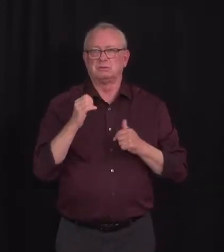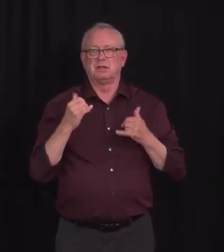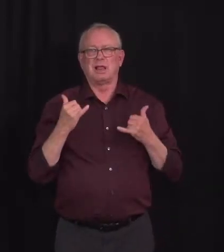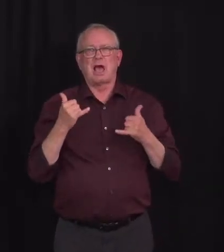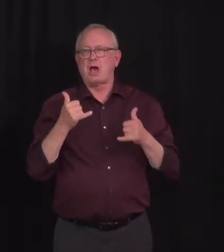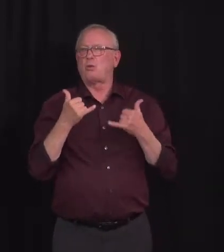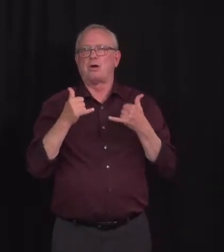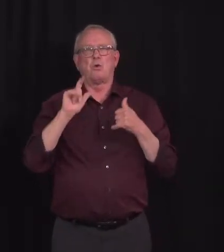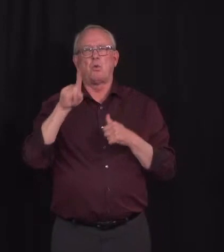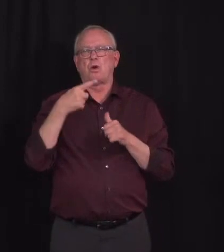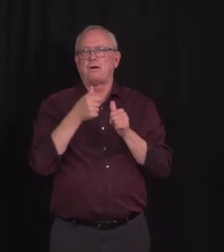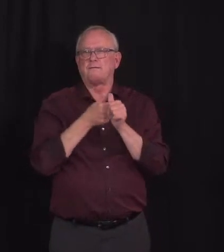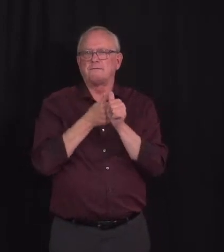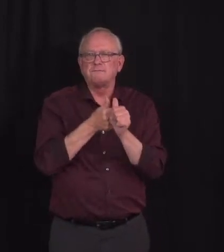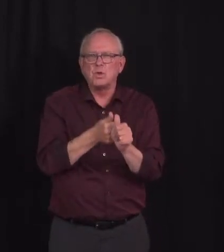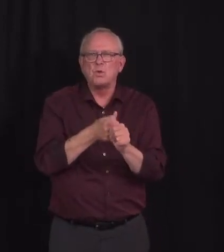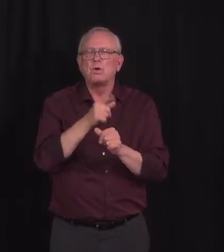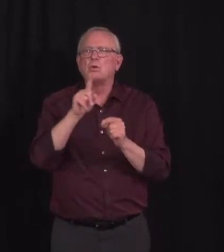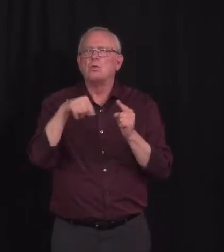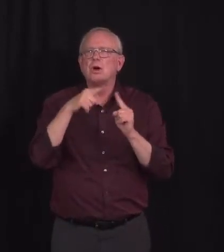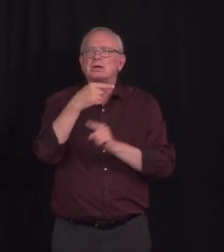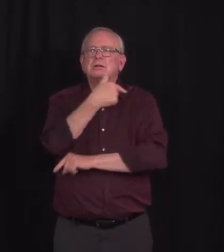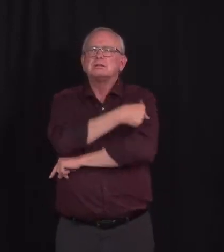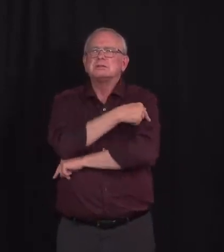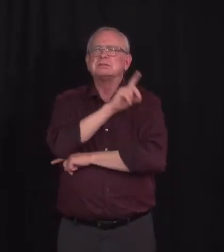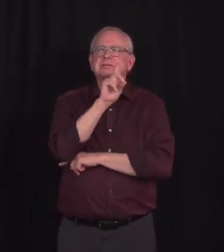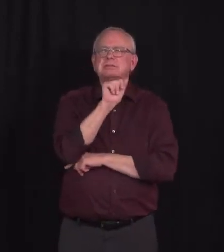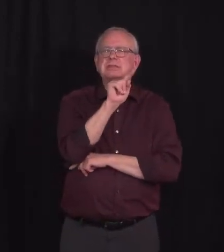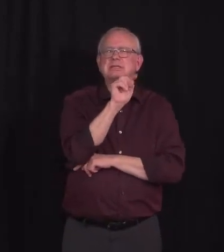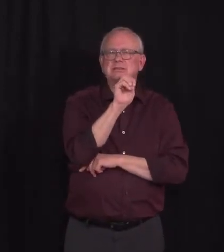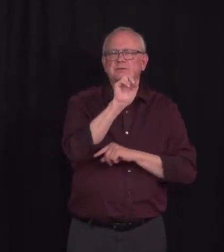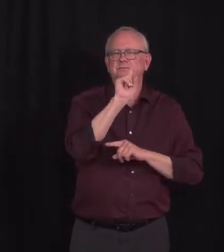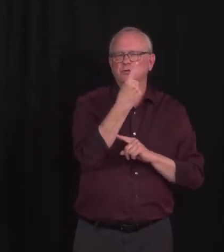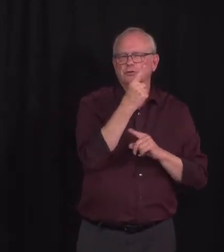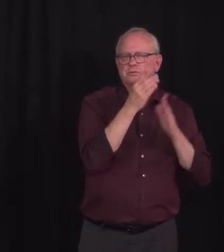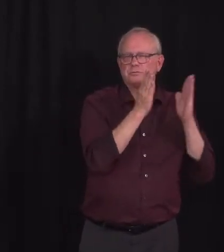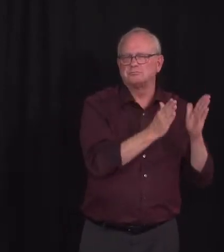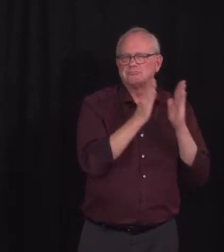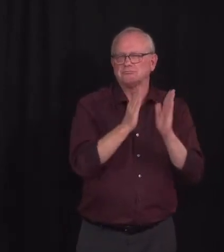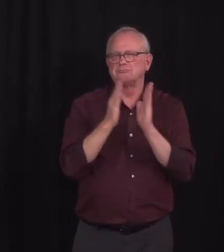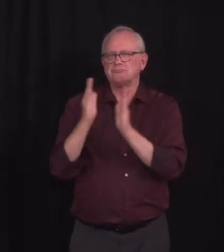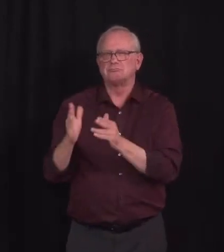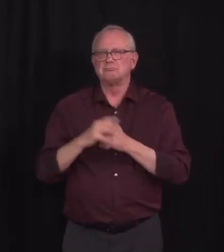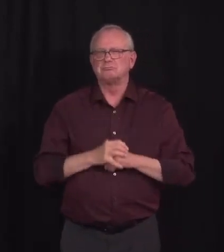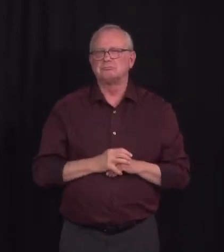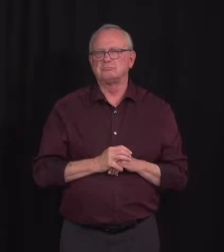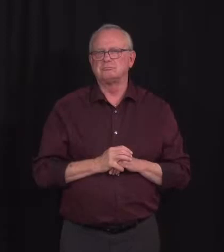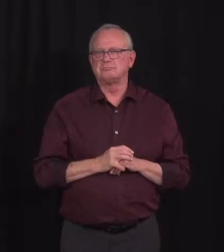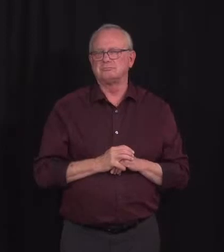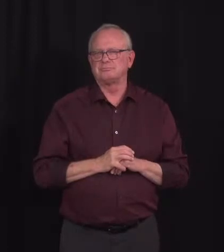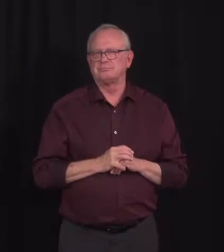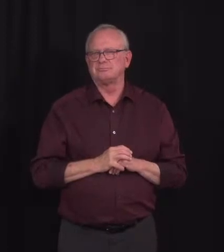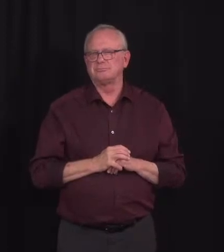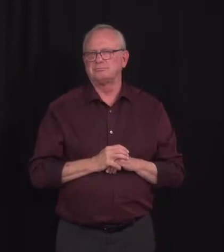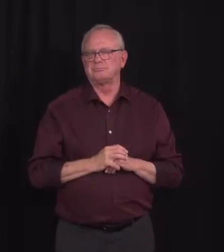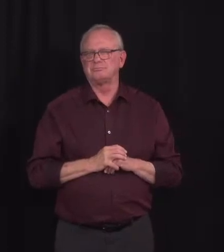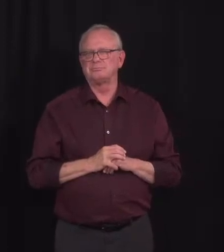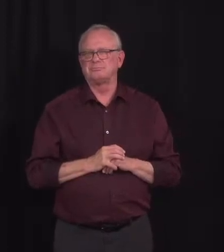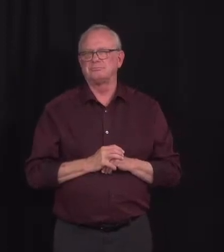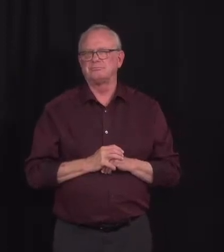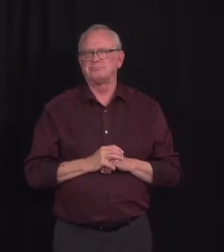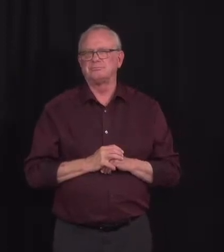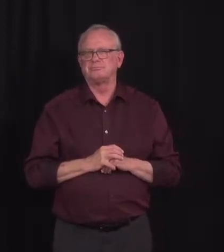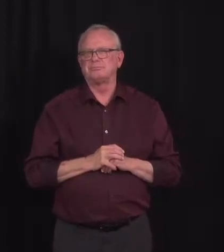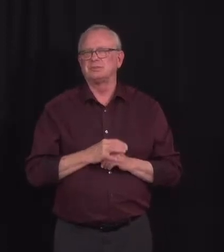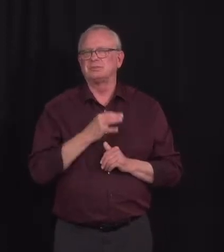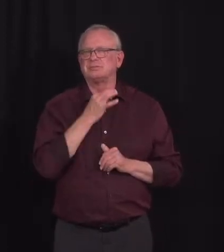where does Alberta Health stand on whether those who are elderly, those who fell into phase 2B of the vaccine rollout, those who work in work